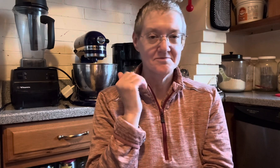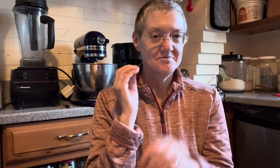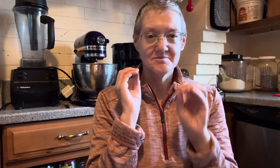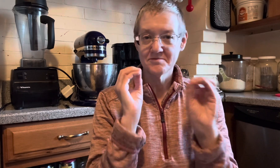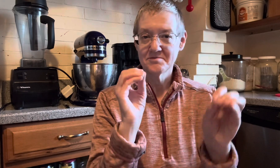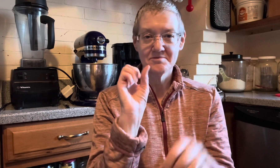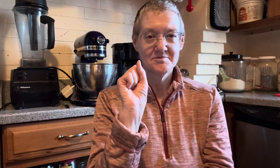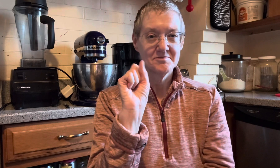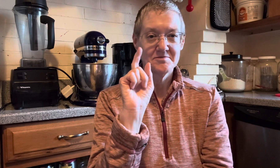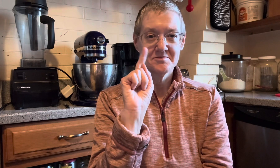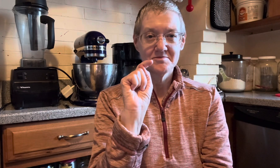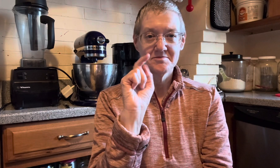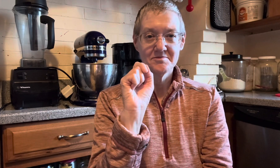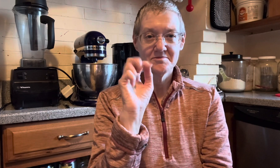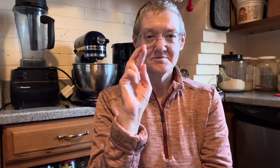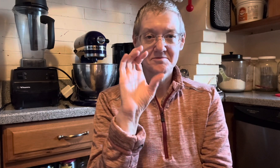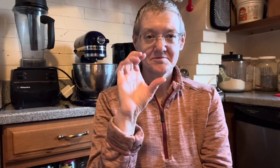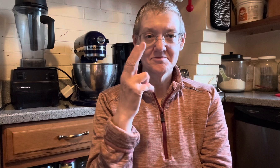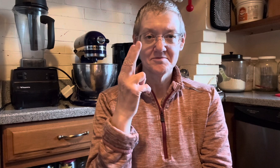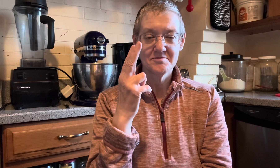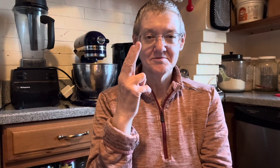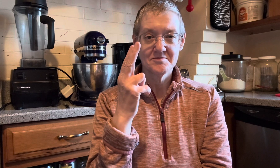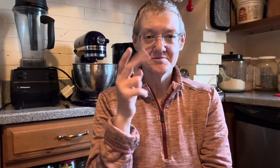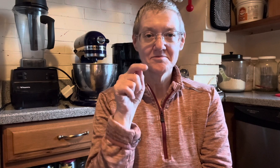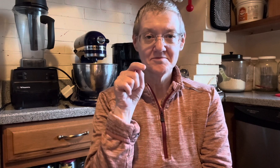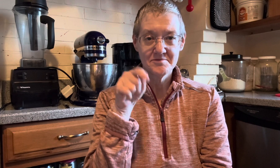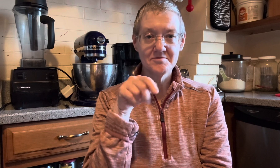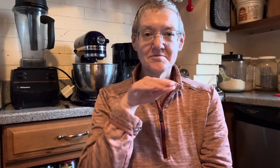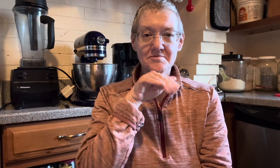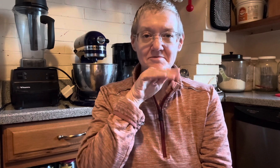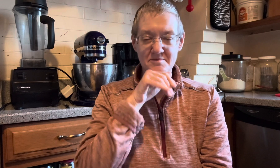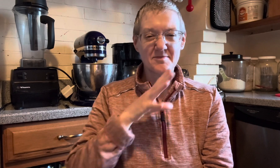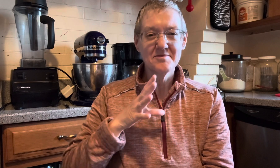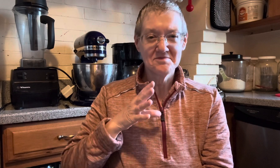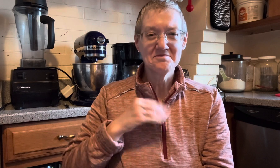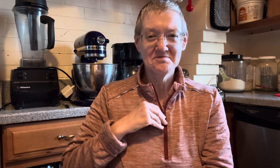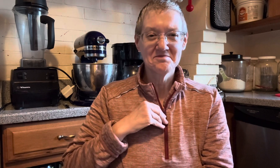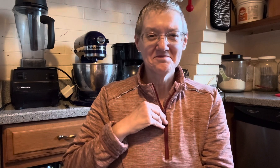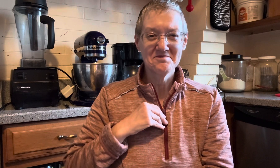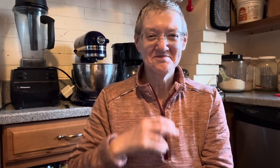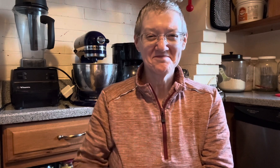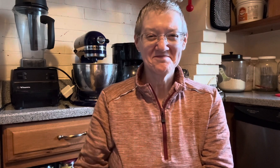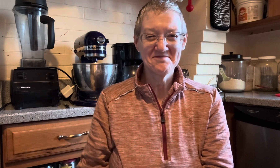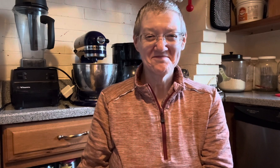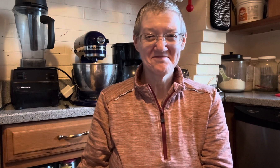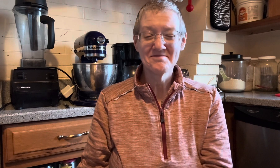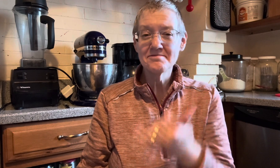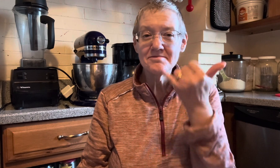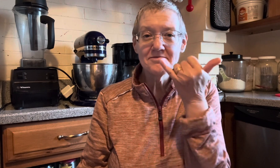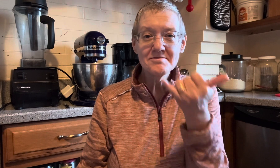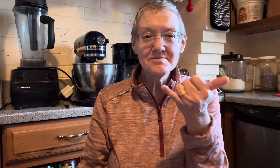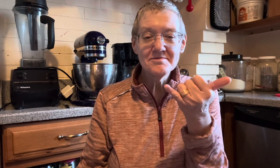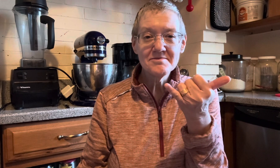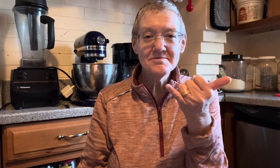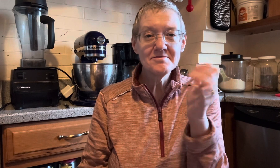there's no sugar in this. And there's no starches. So this pork is acceptable.